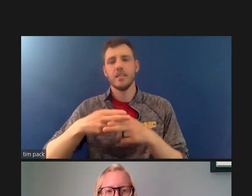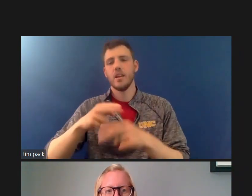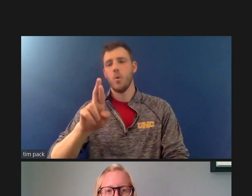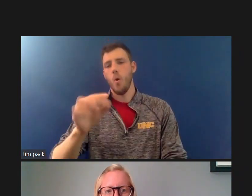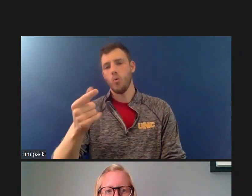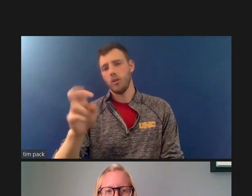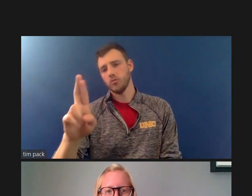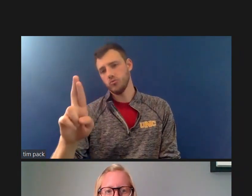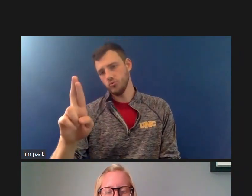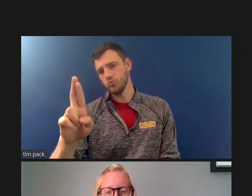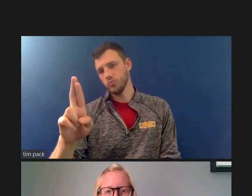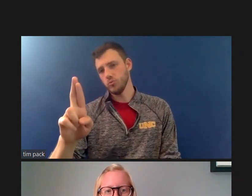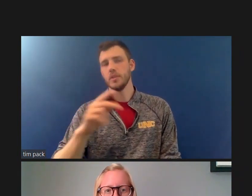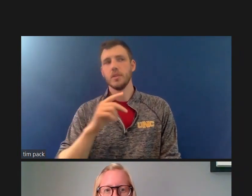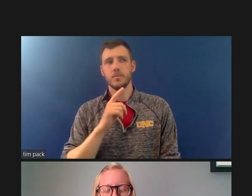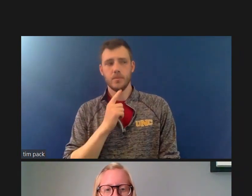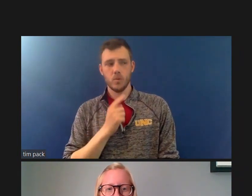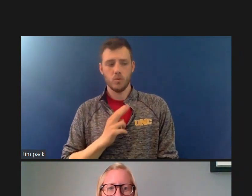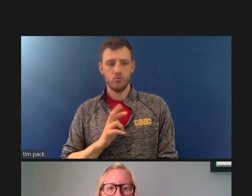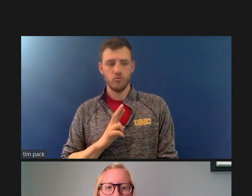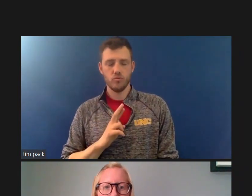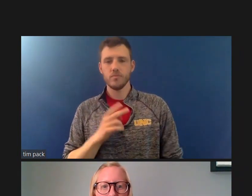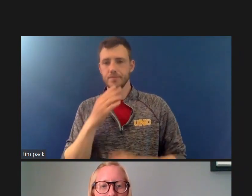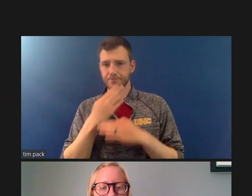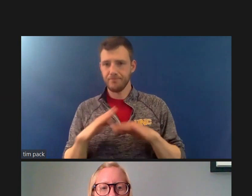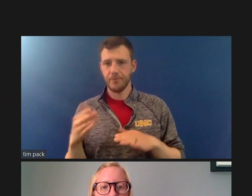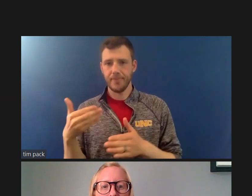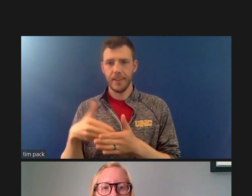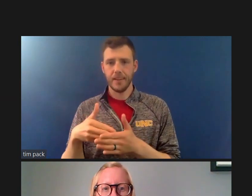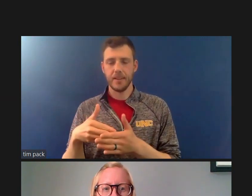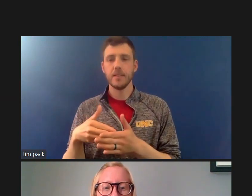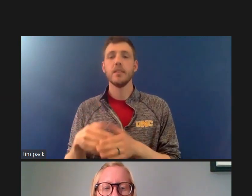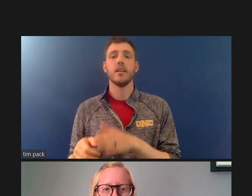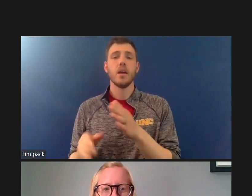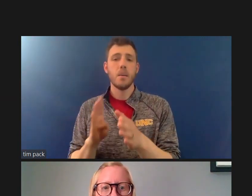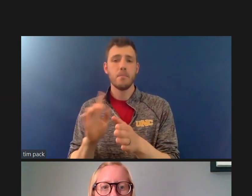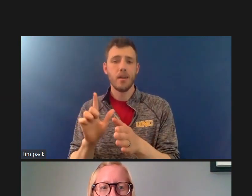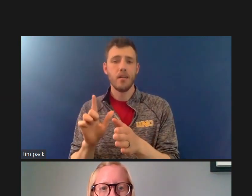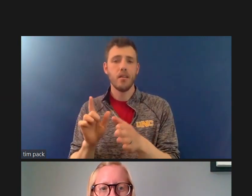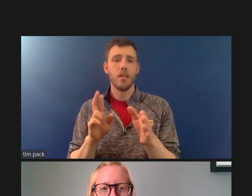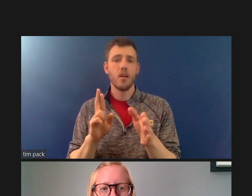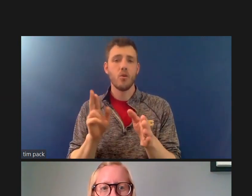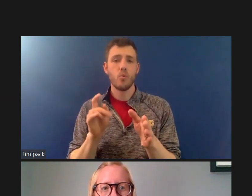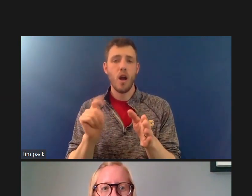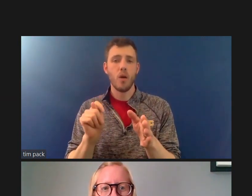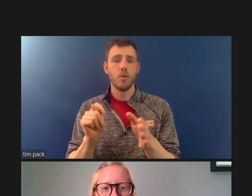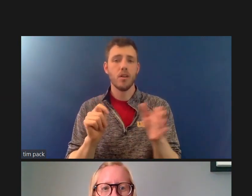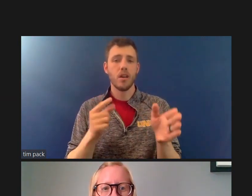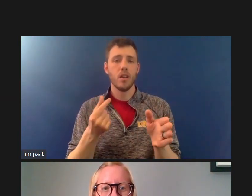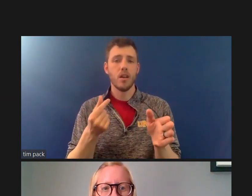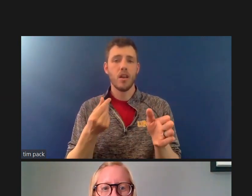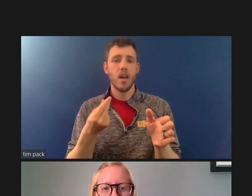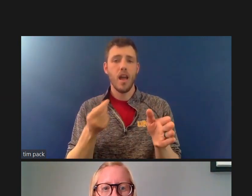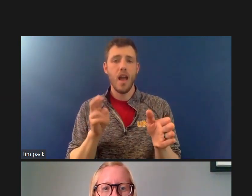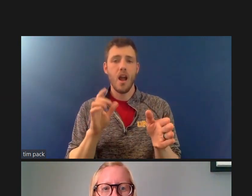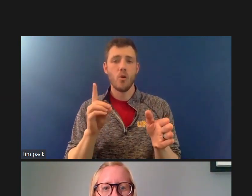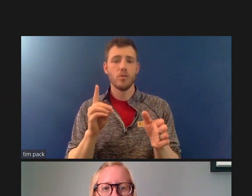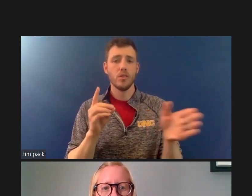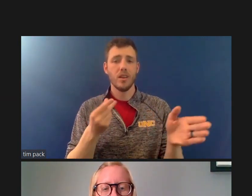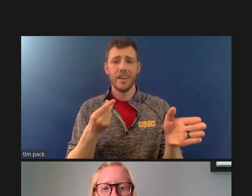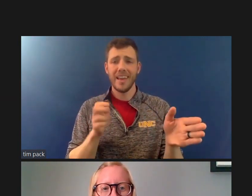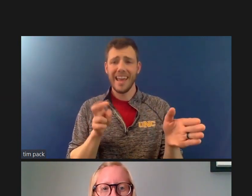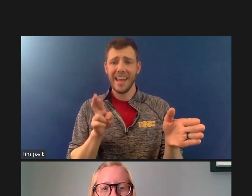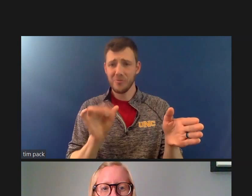and was silent again. Bill, Robert, Harold, Henry, the choir boy who had fainted, sat up against a palm